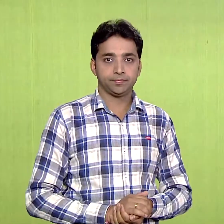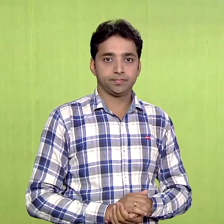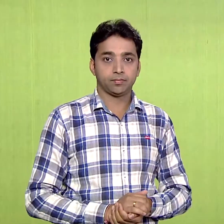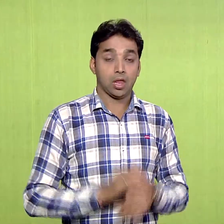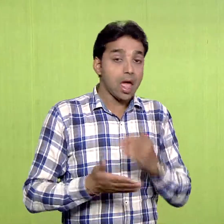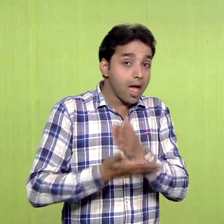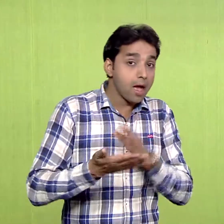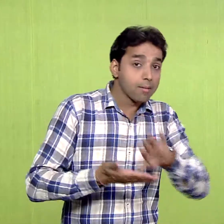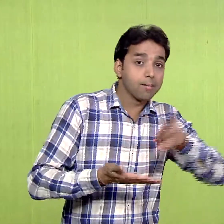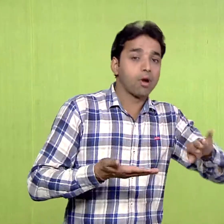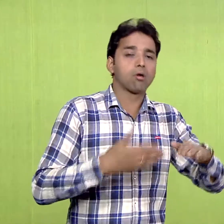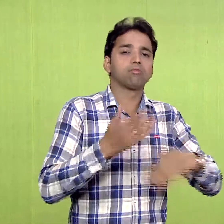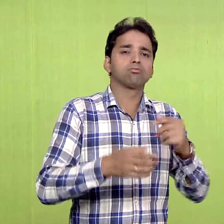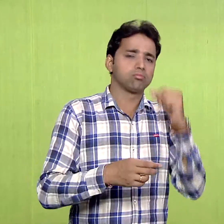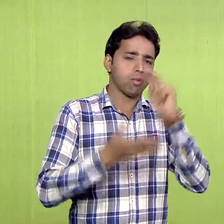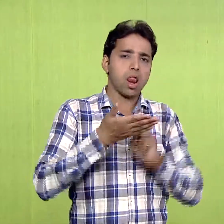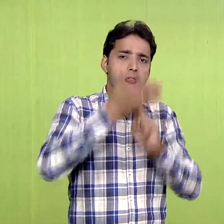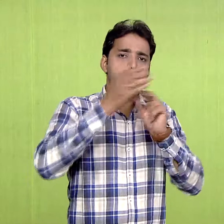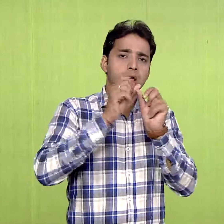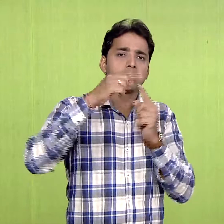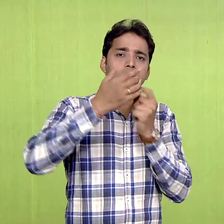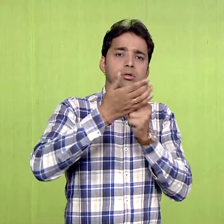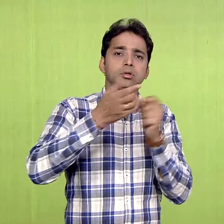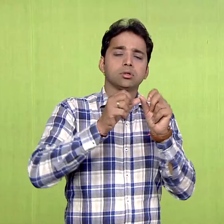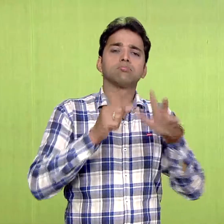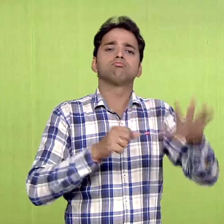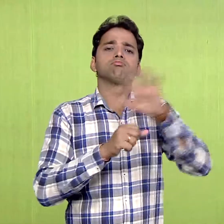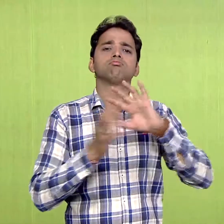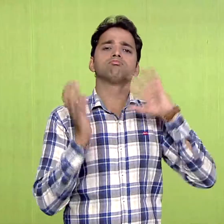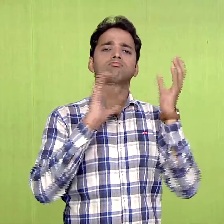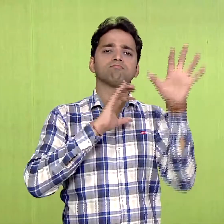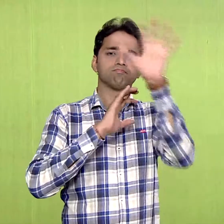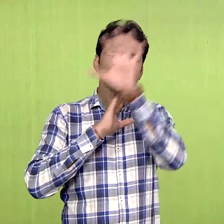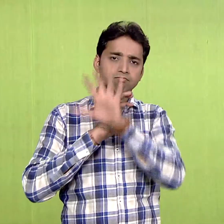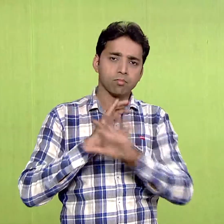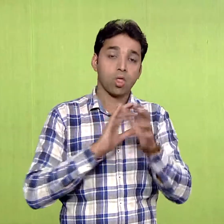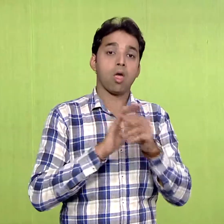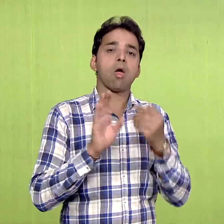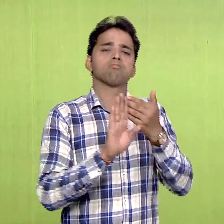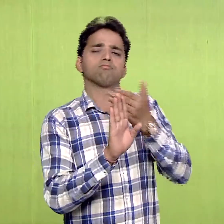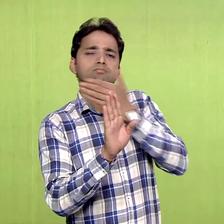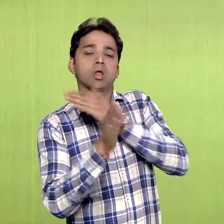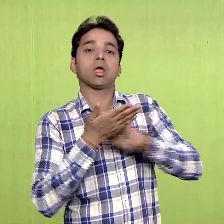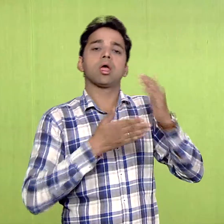Apart from these natural and obvious evolutions from the prehistoric and historic